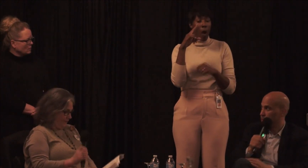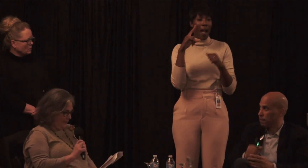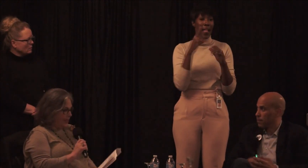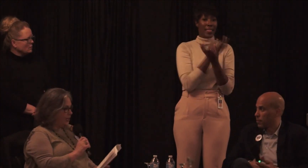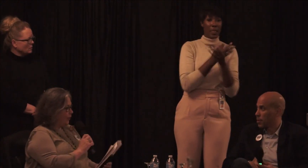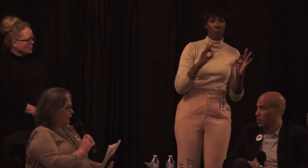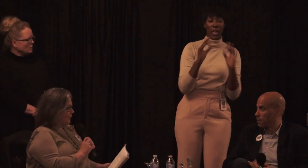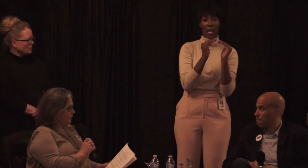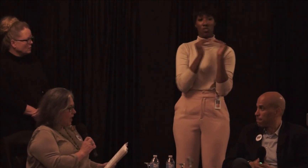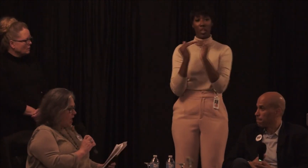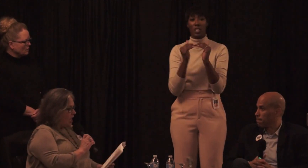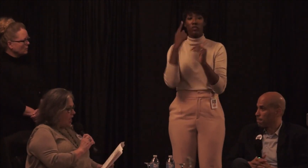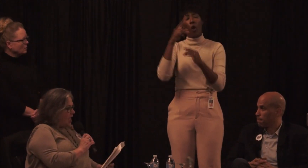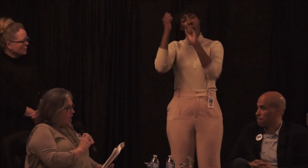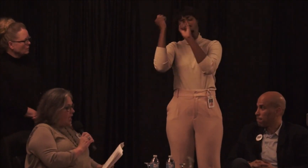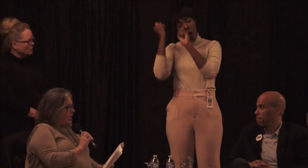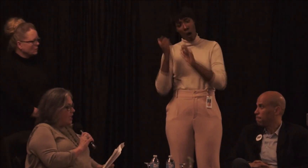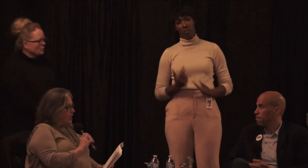Thank you.